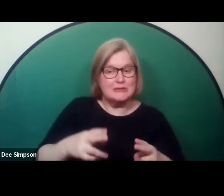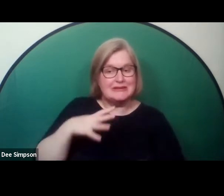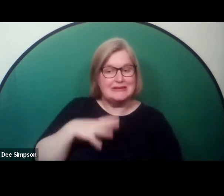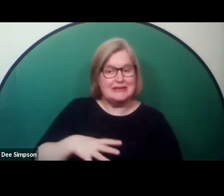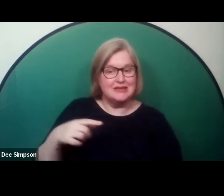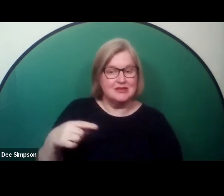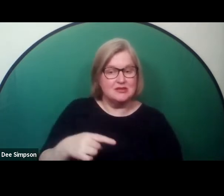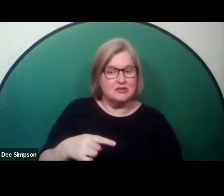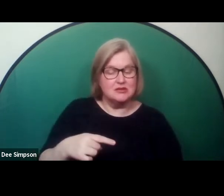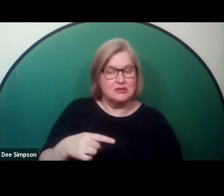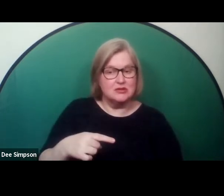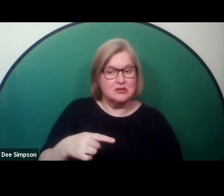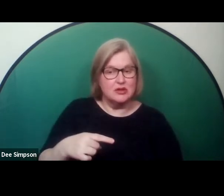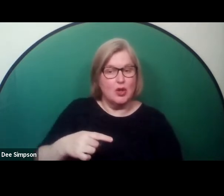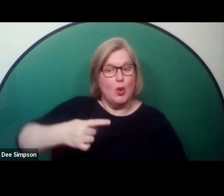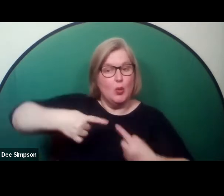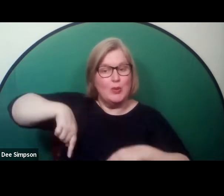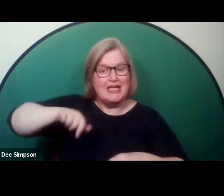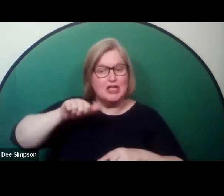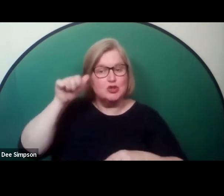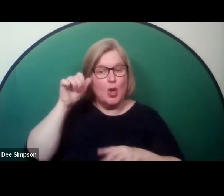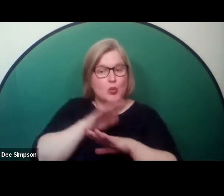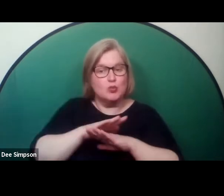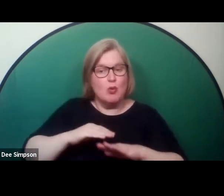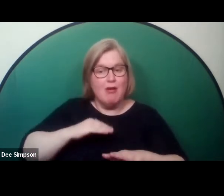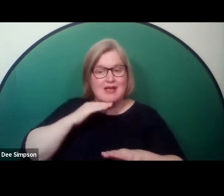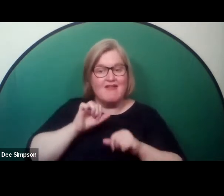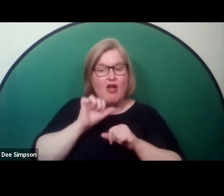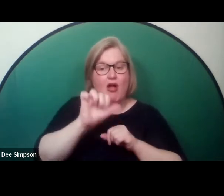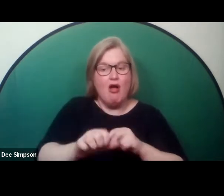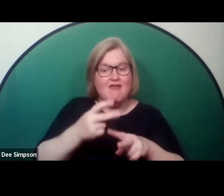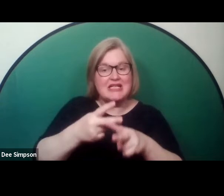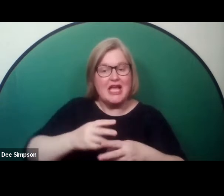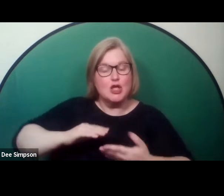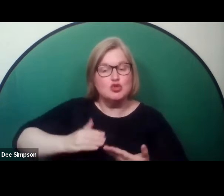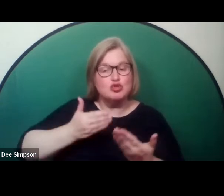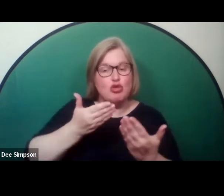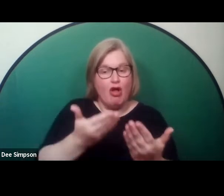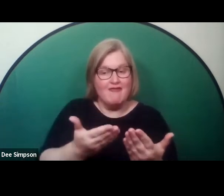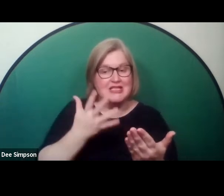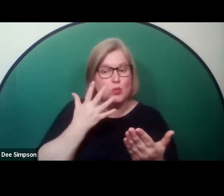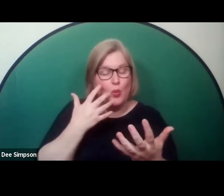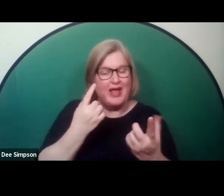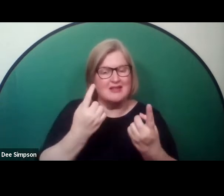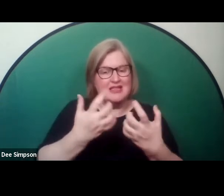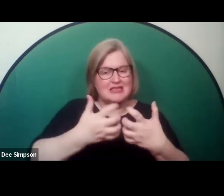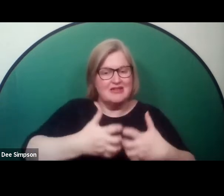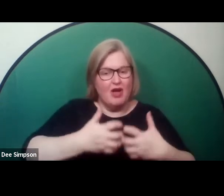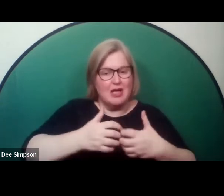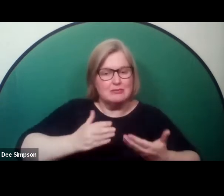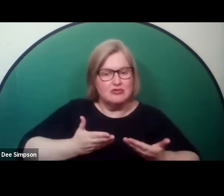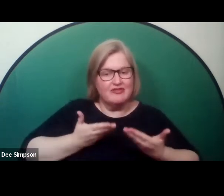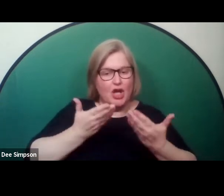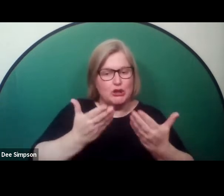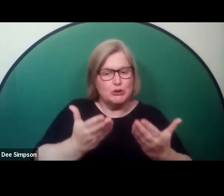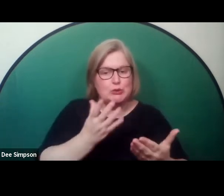provision, we know there's a lack of aftercare services often. Even when devices are provided, users